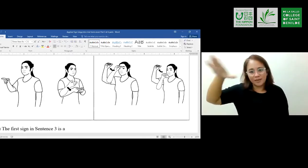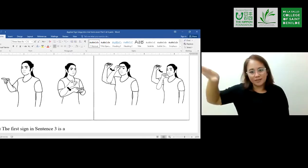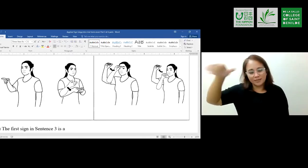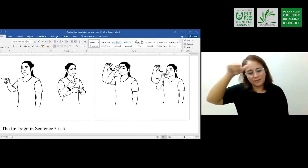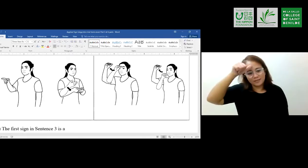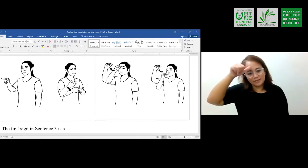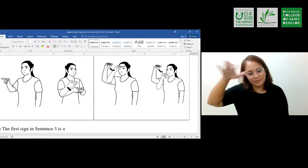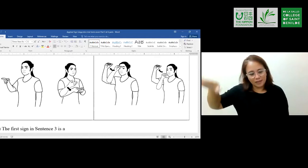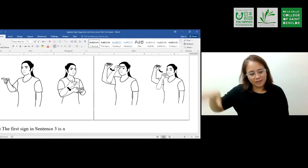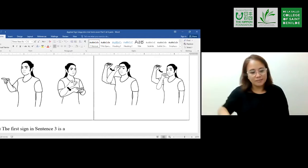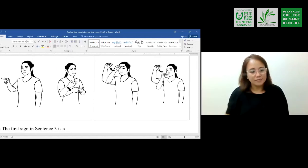Okay, can you see?